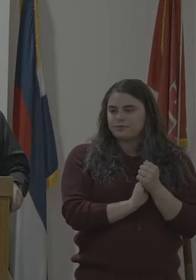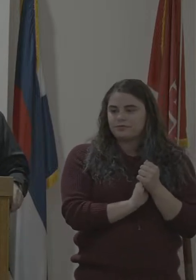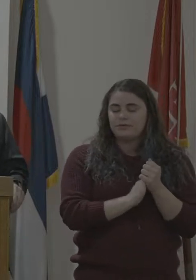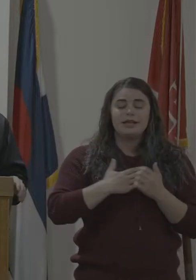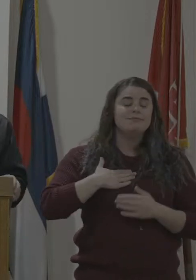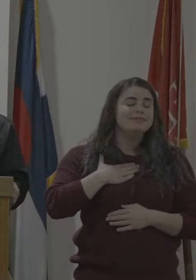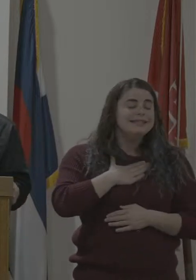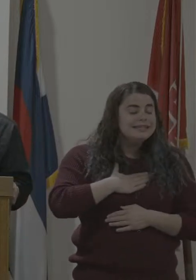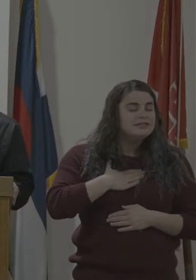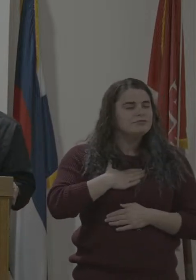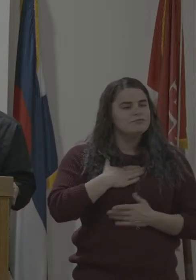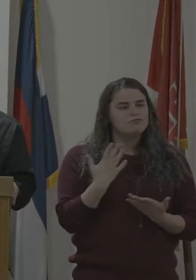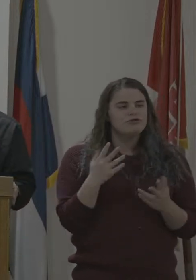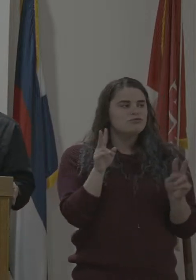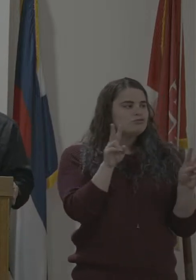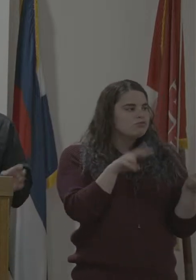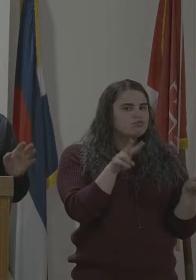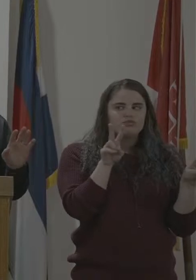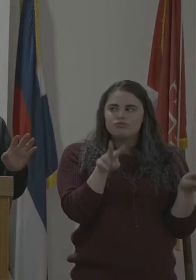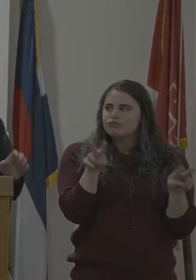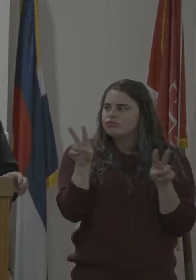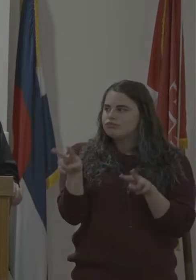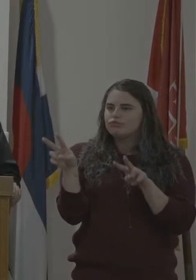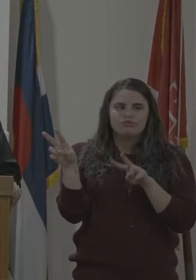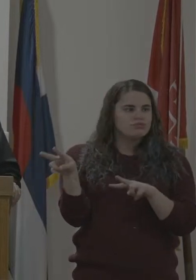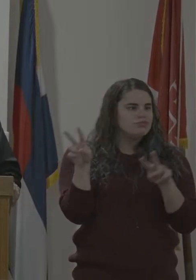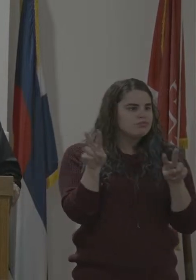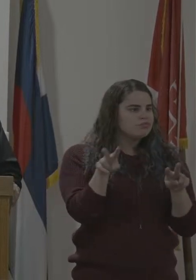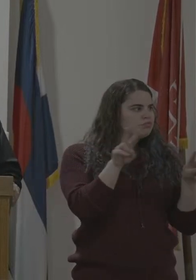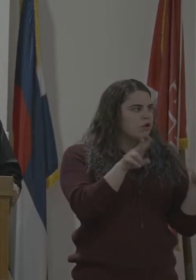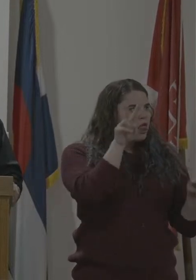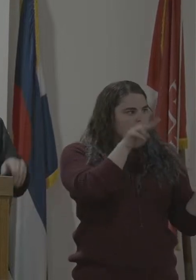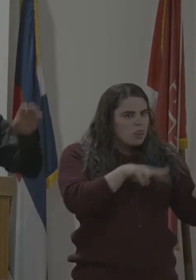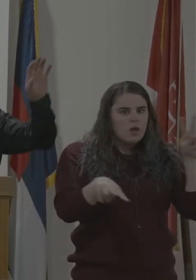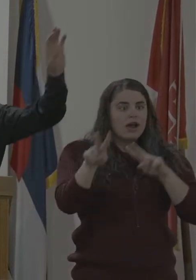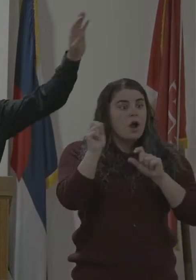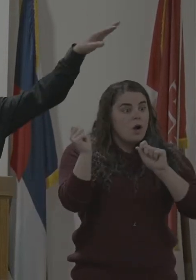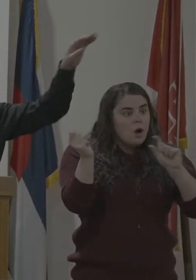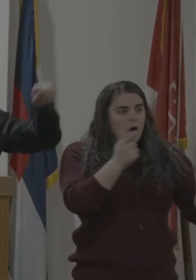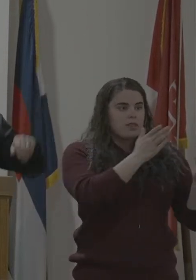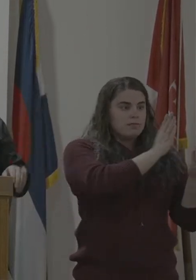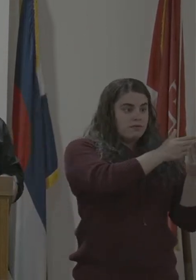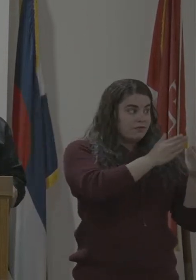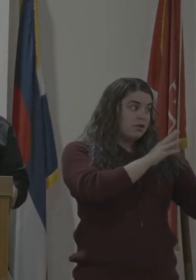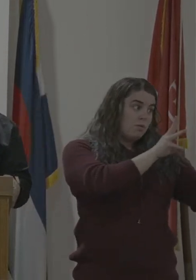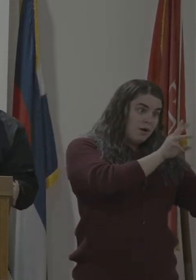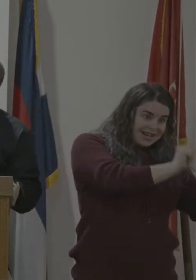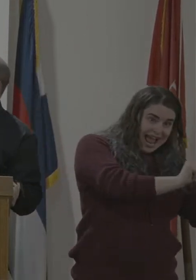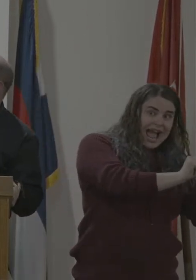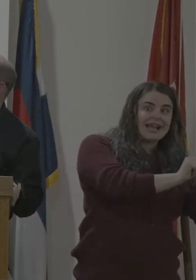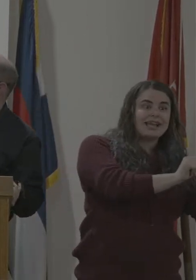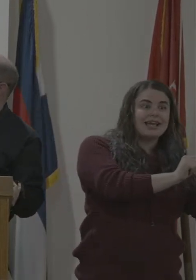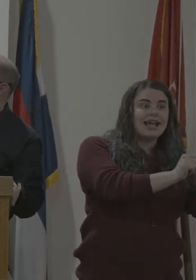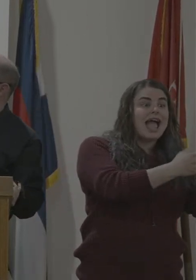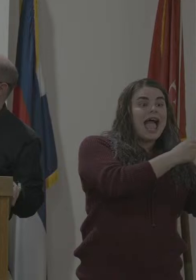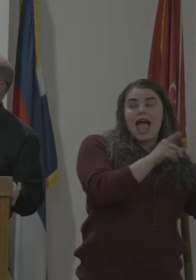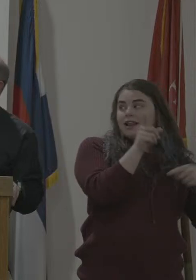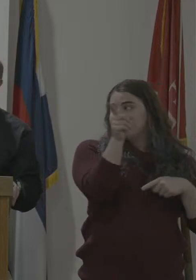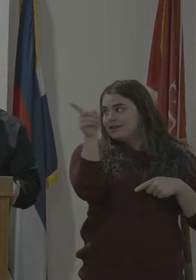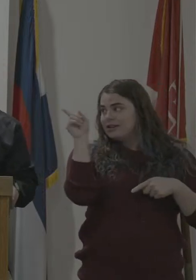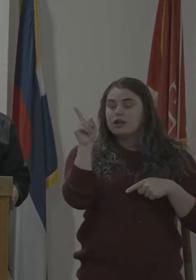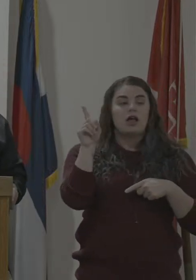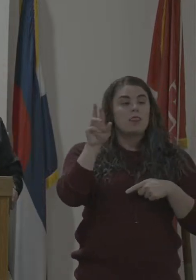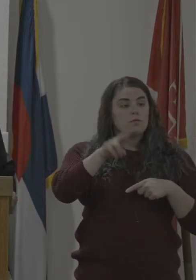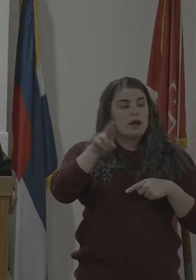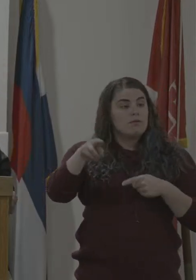Please take your time and meander around and really check out all of the portfolios, both over at Warren Tech's table, as well as all of the Red